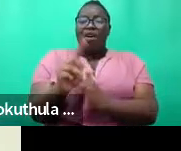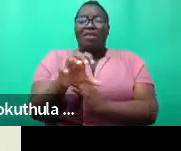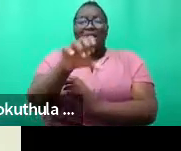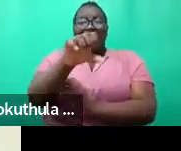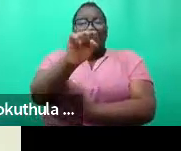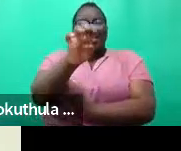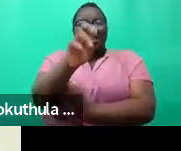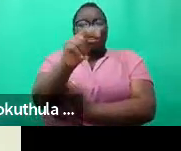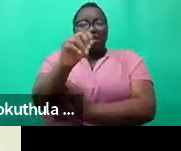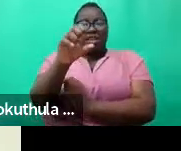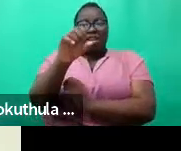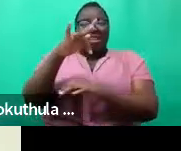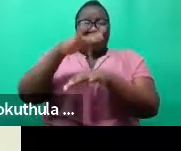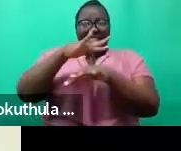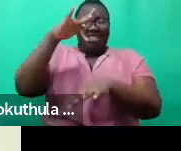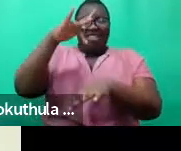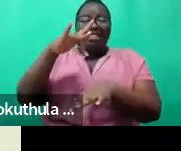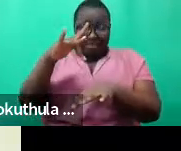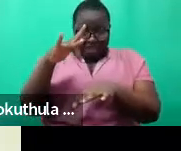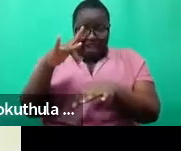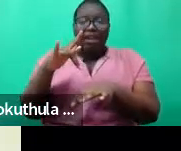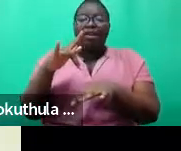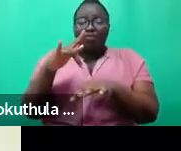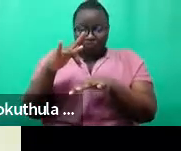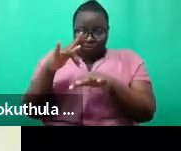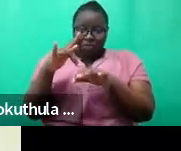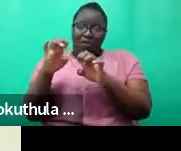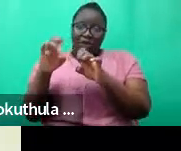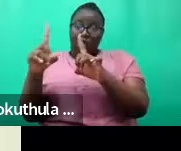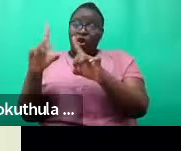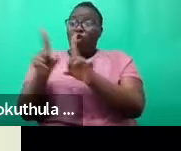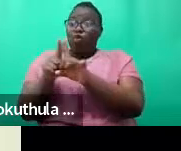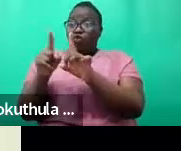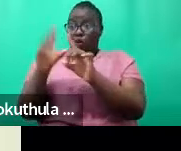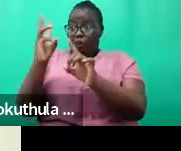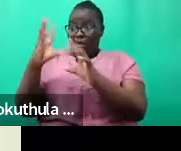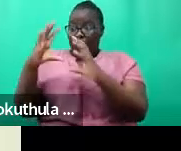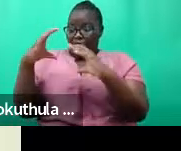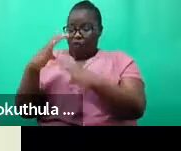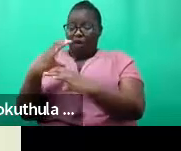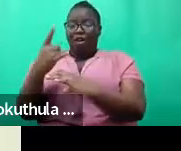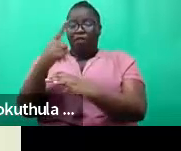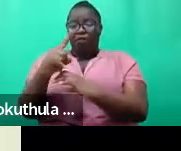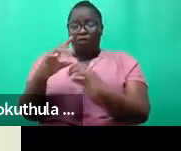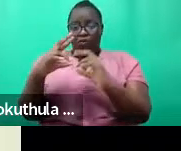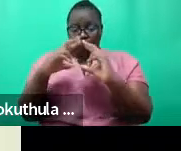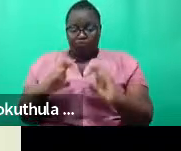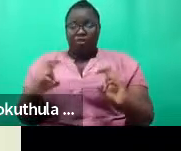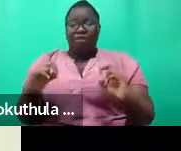of Education. That will be the focus of our study this afternoon.